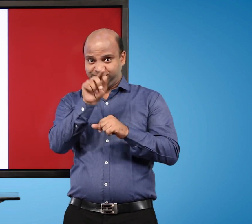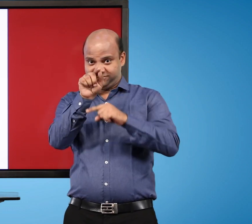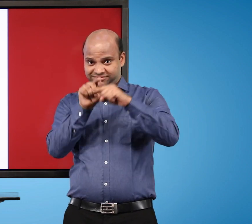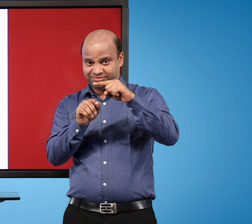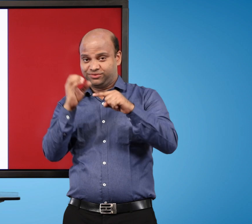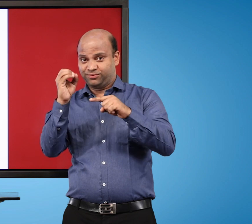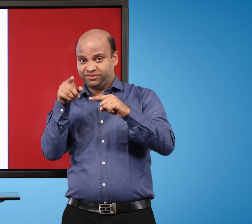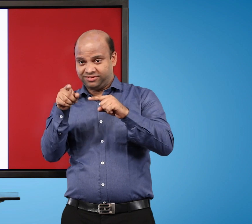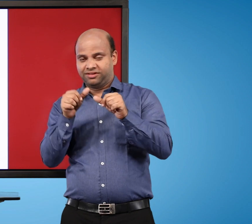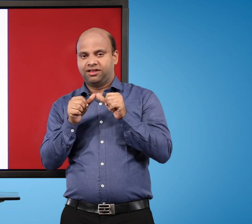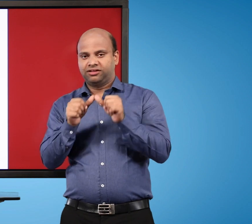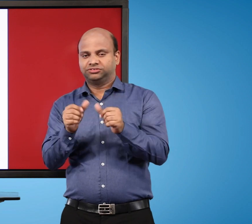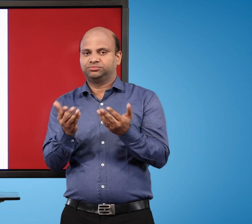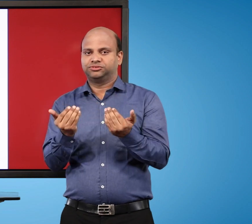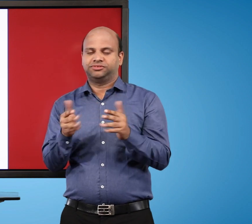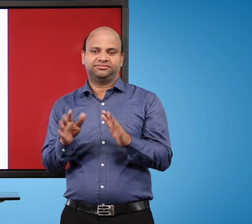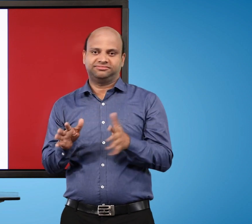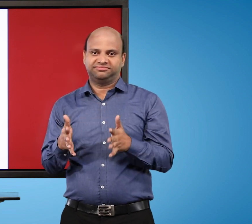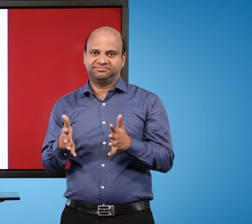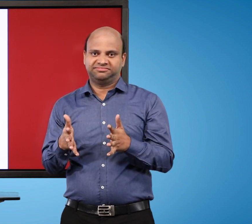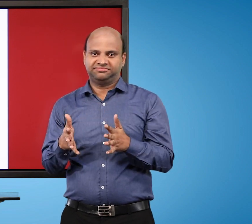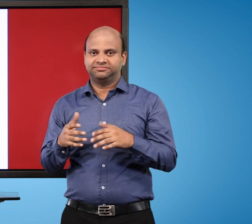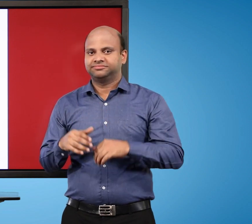0 is not defined.